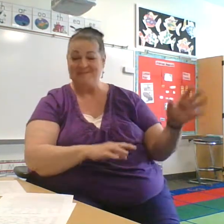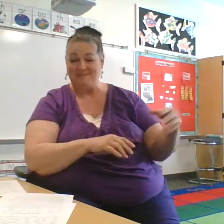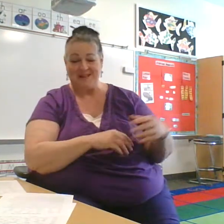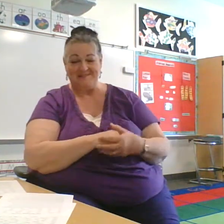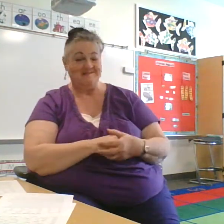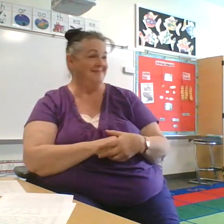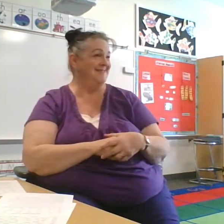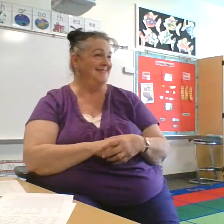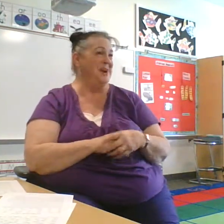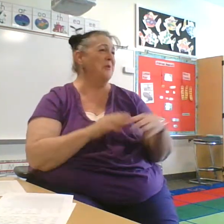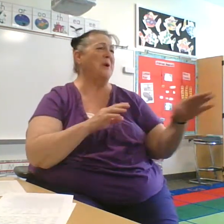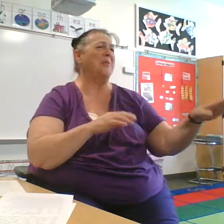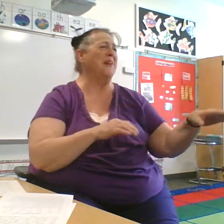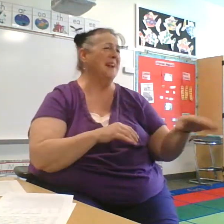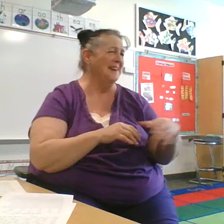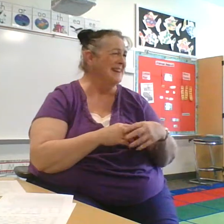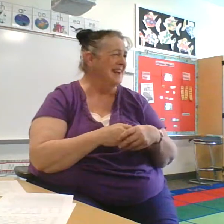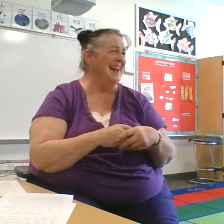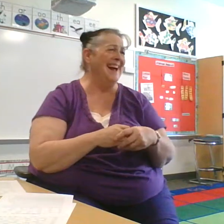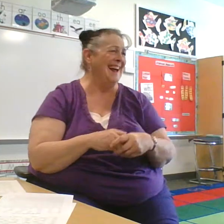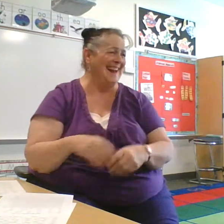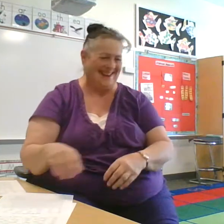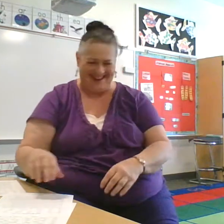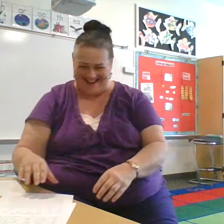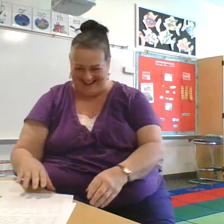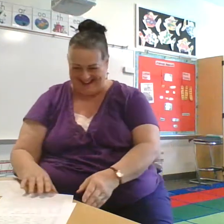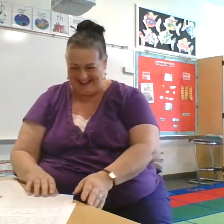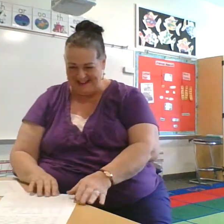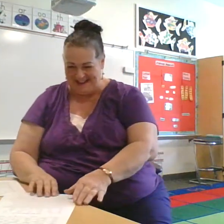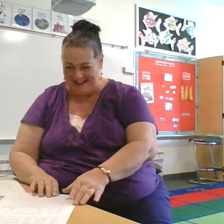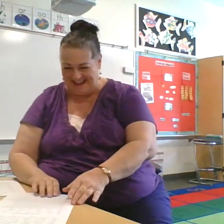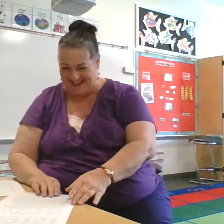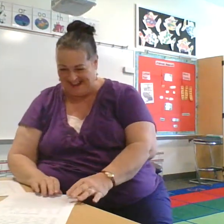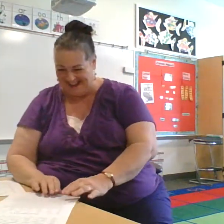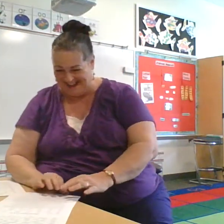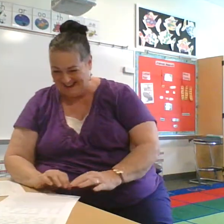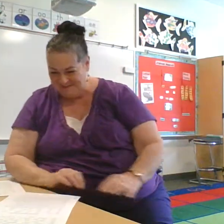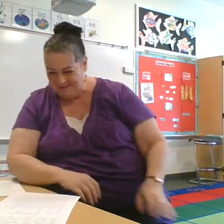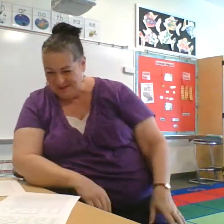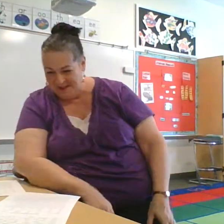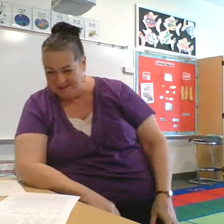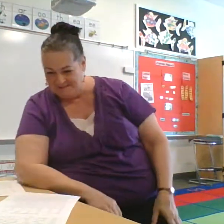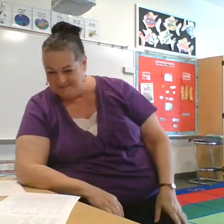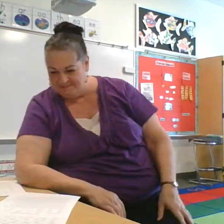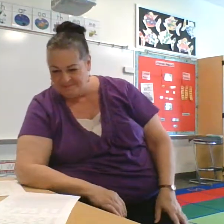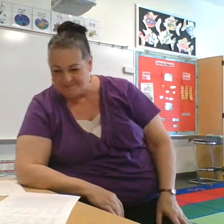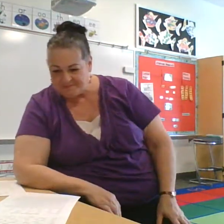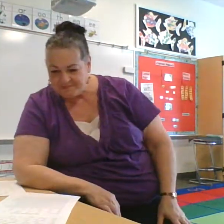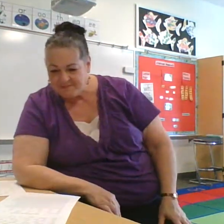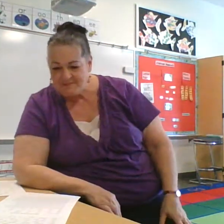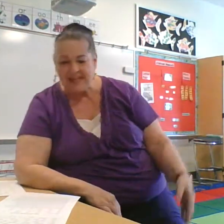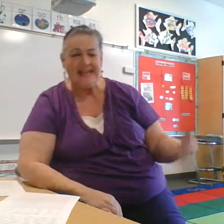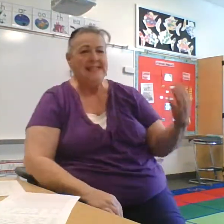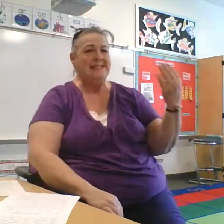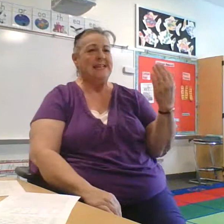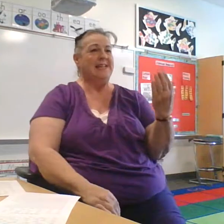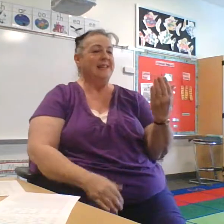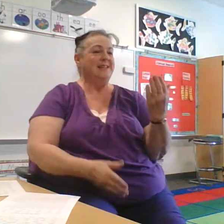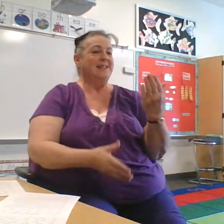but don't go thinking. Okay, I won't think anymore. I promise. Easy.